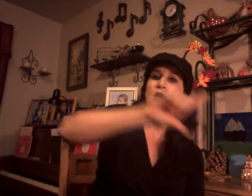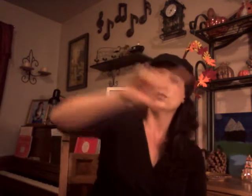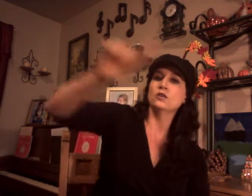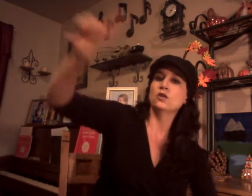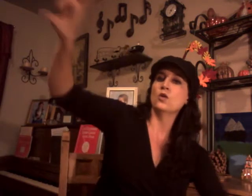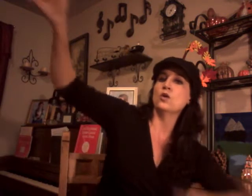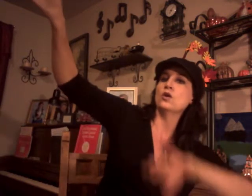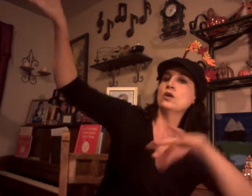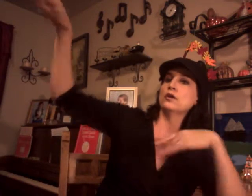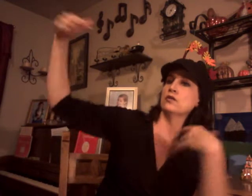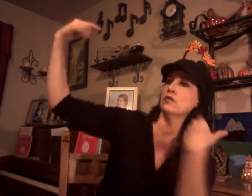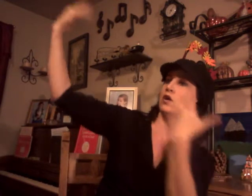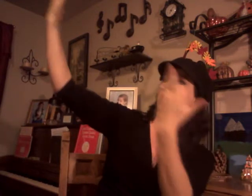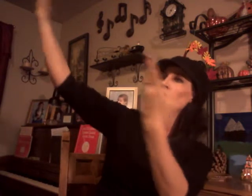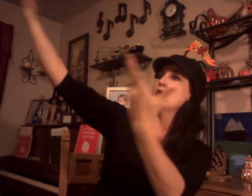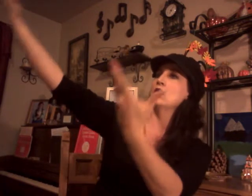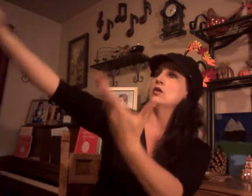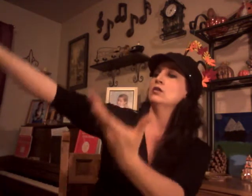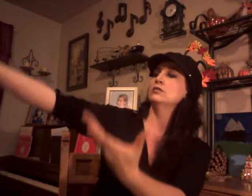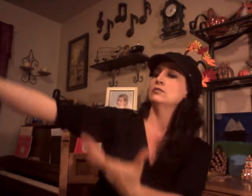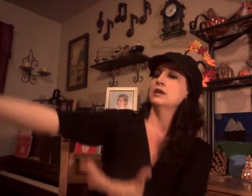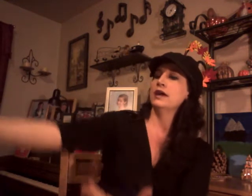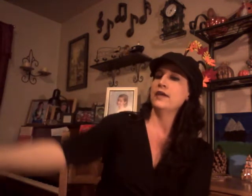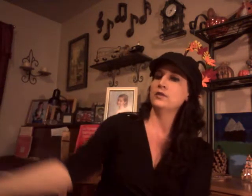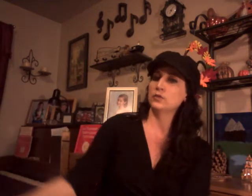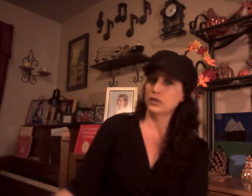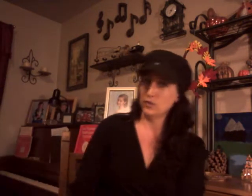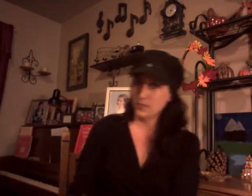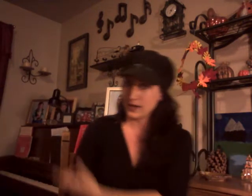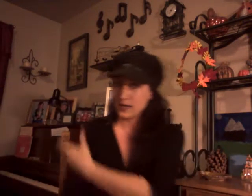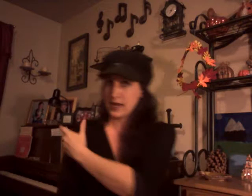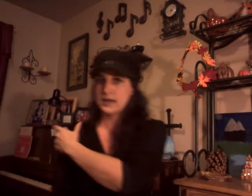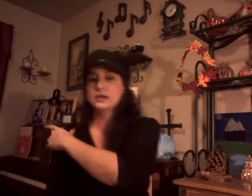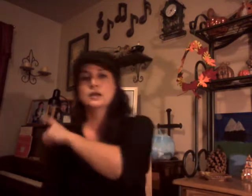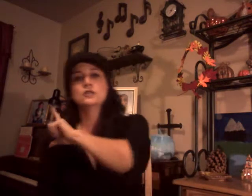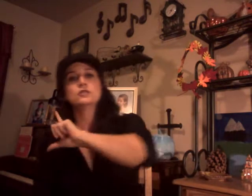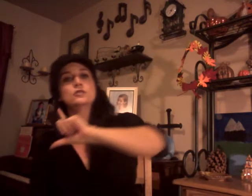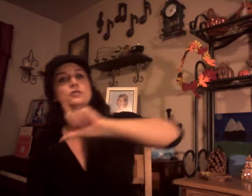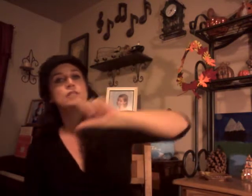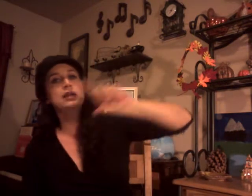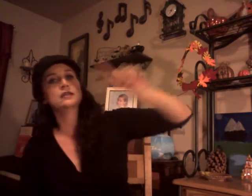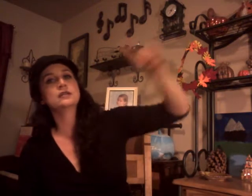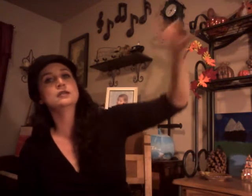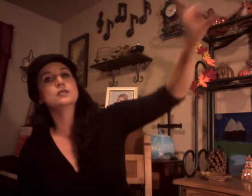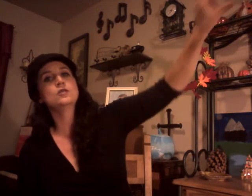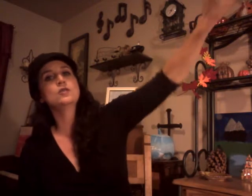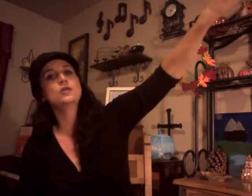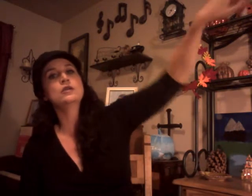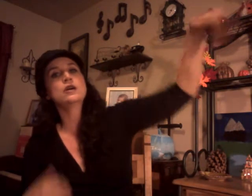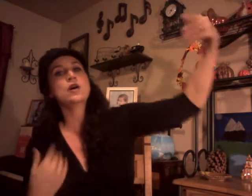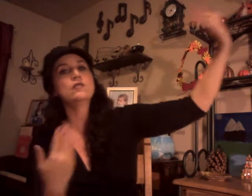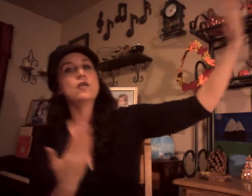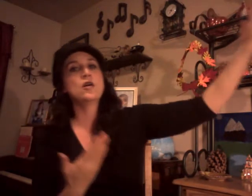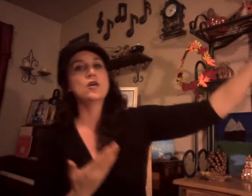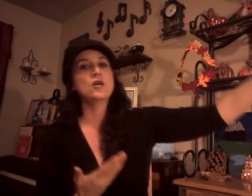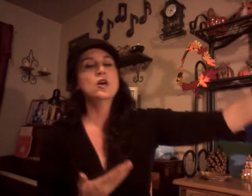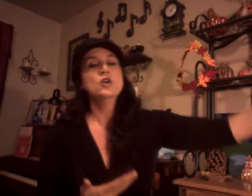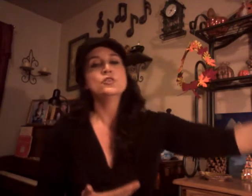The Lord of all. And then we're going to do it back again to the right. The Lord of all. So